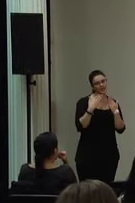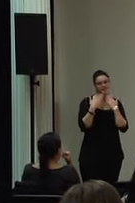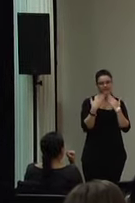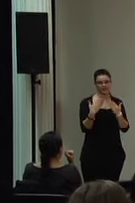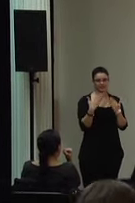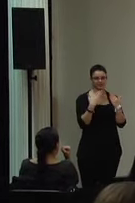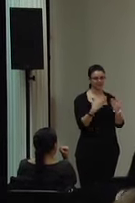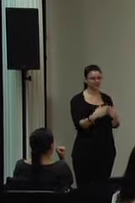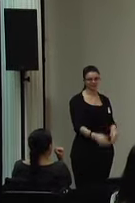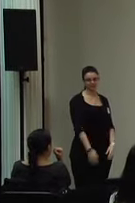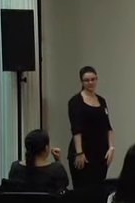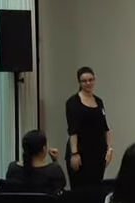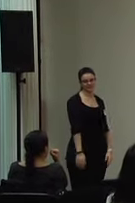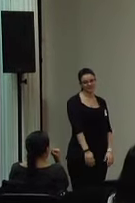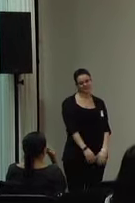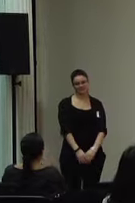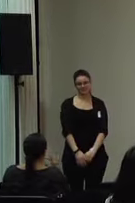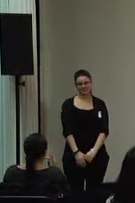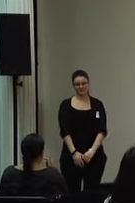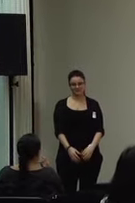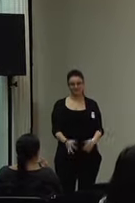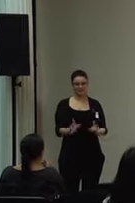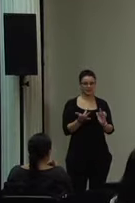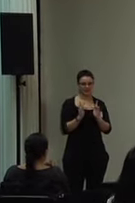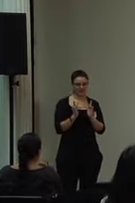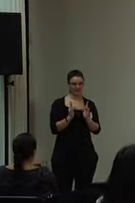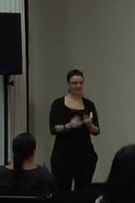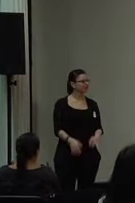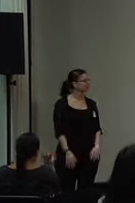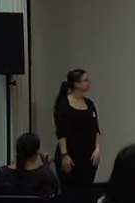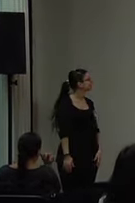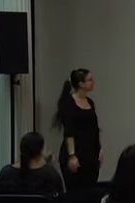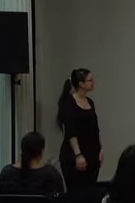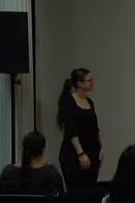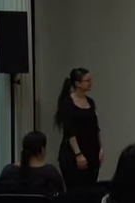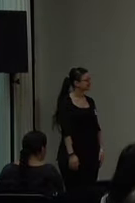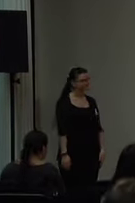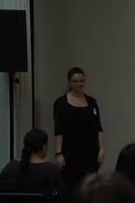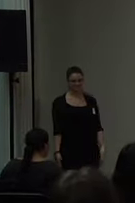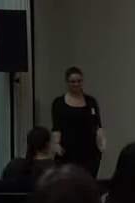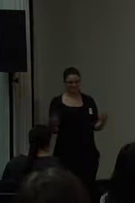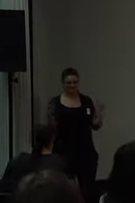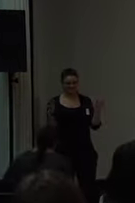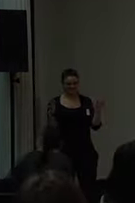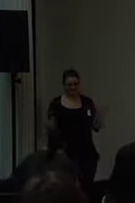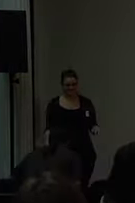be no Yummy Plant site if it weren't for Rent Jungle. That's it.